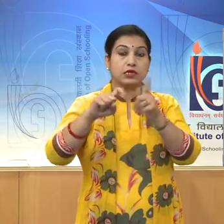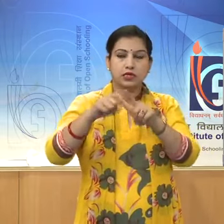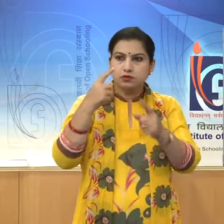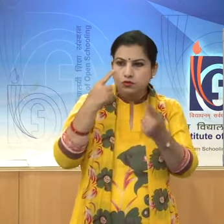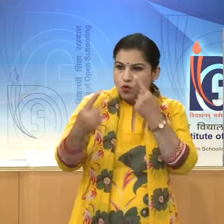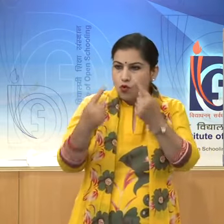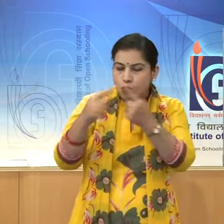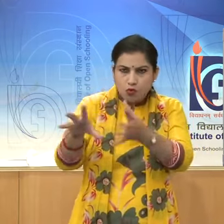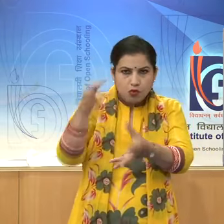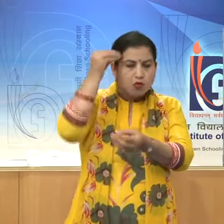masterpieces.